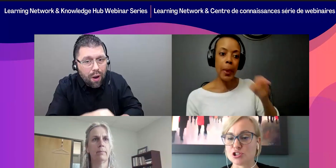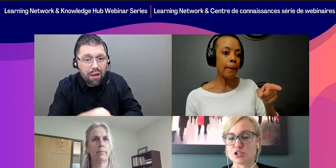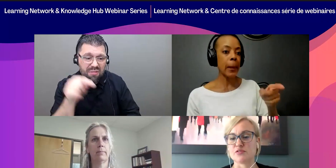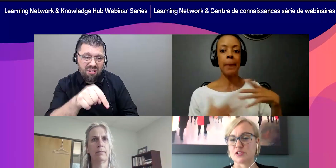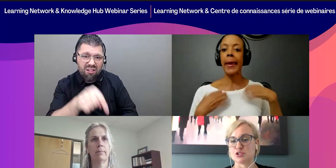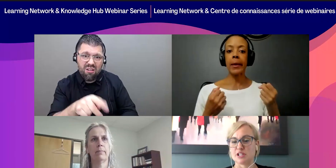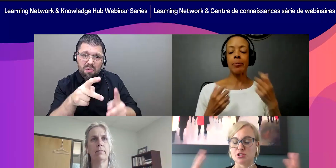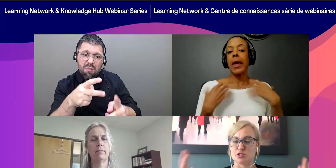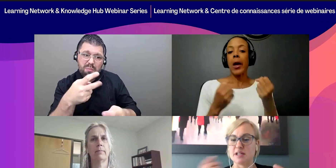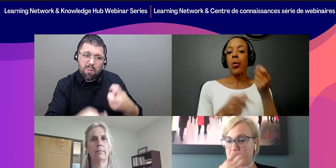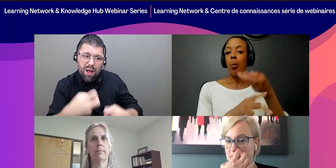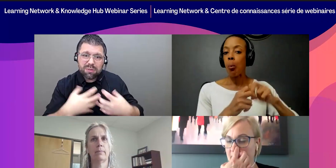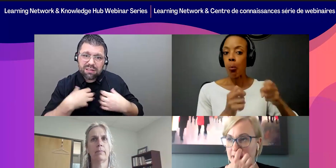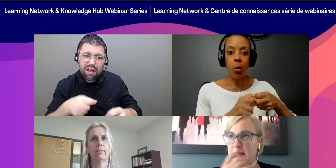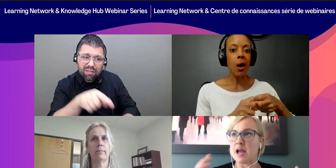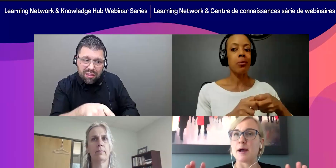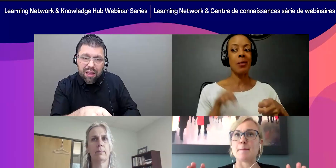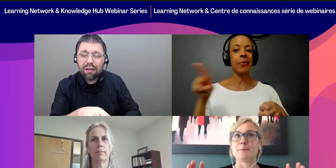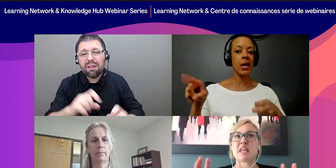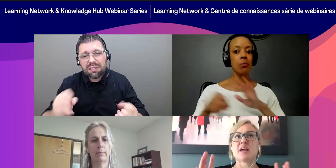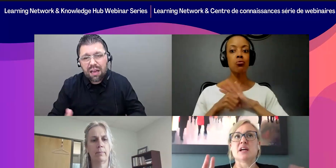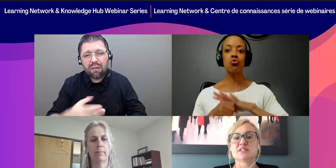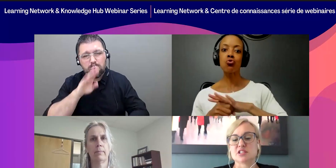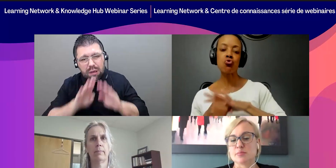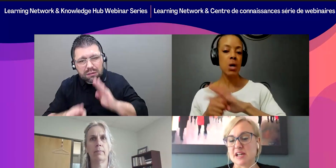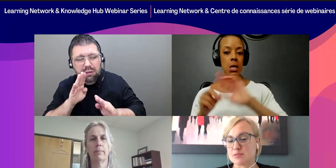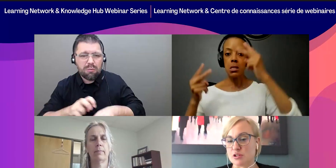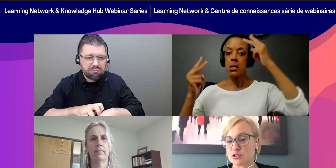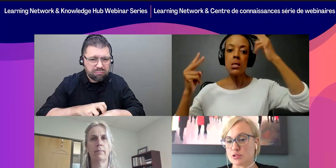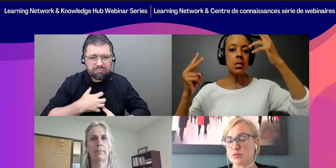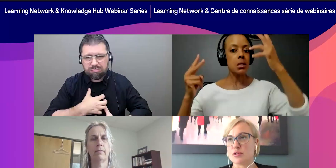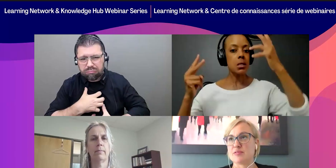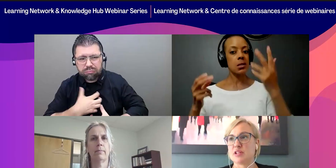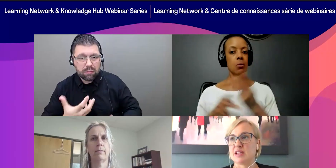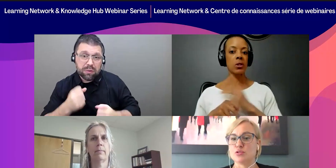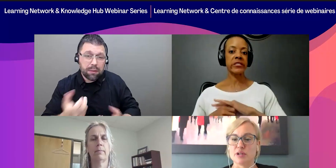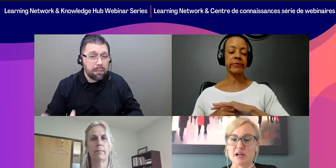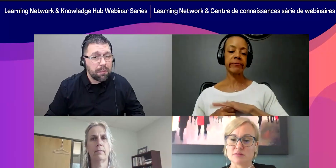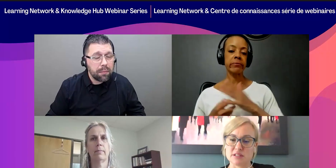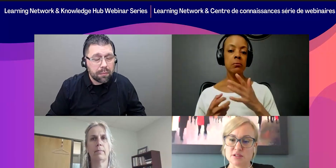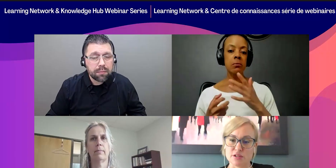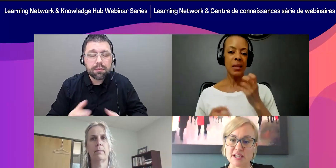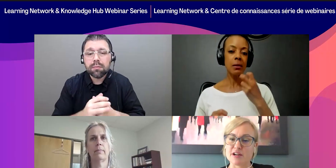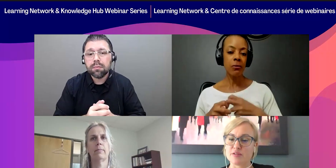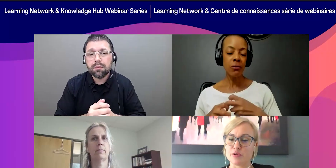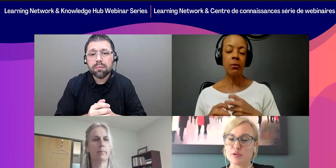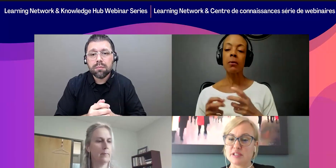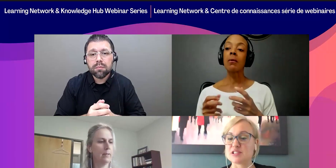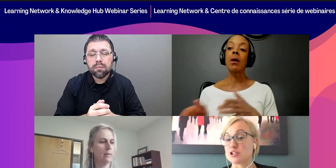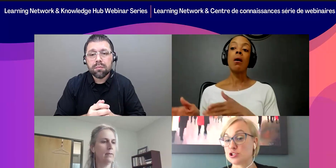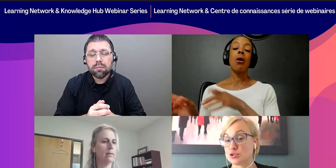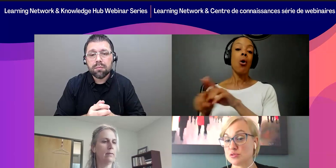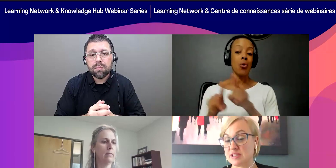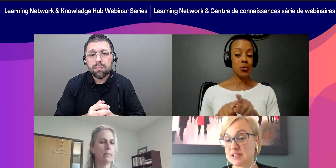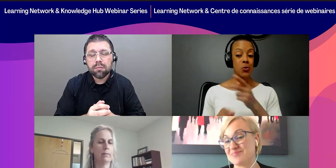brings tension, frustration, and everything. Um, Sometimes also you have to take into account that the caregiver